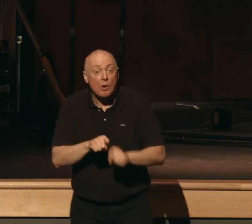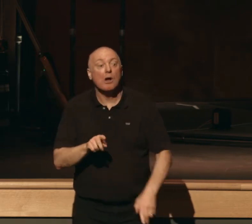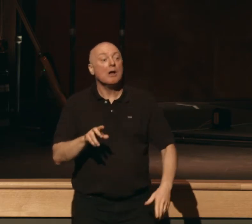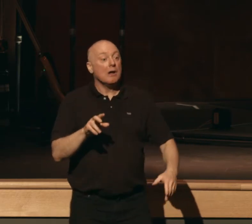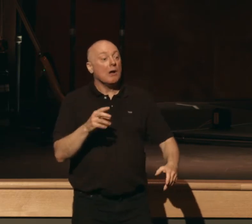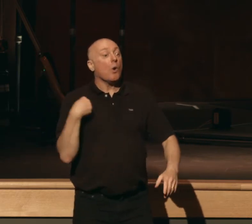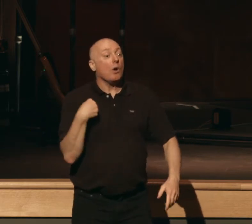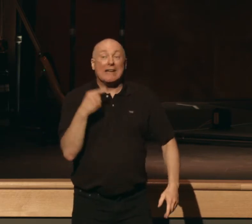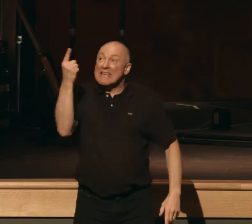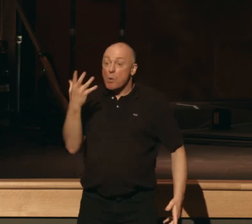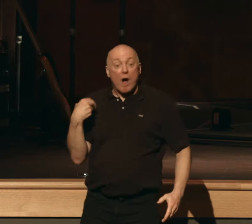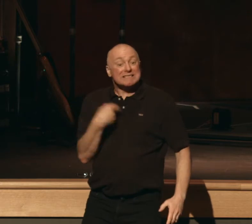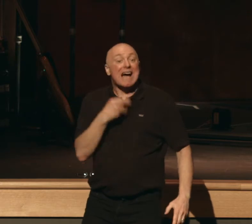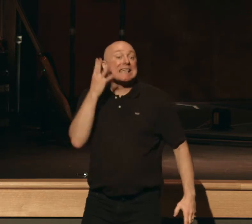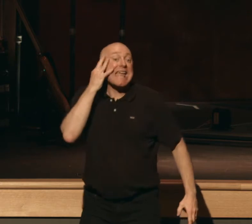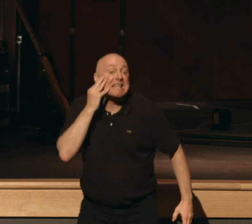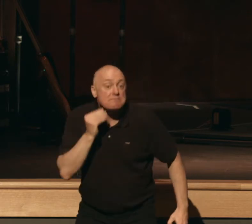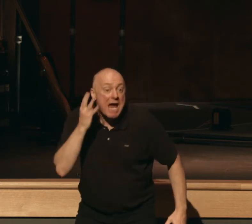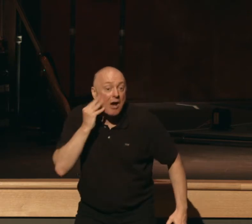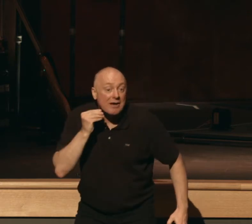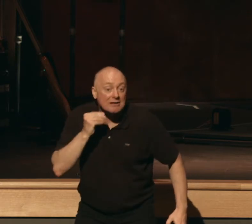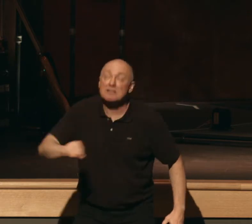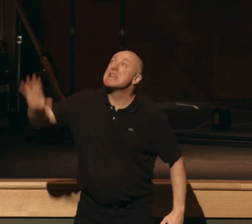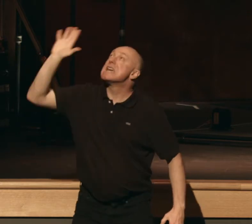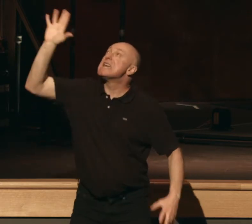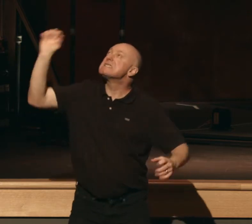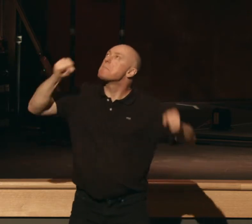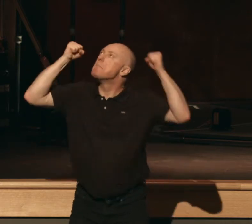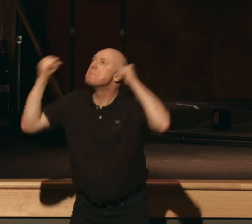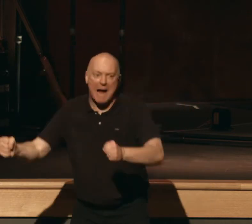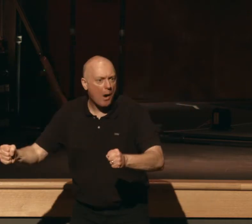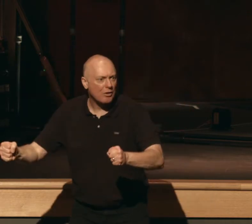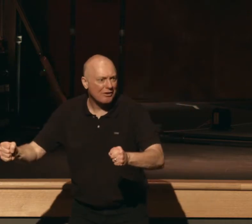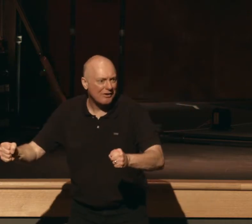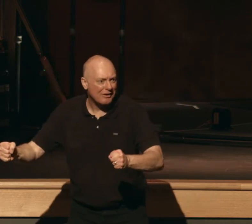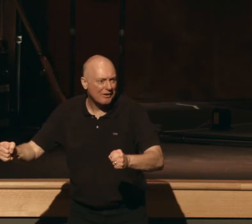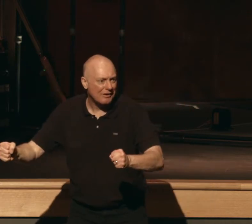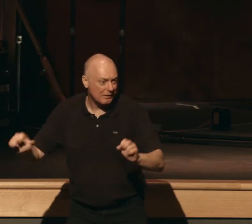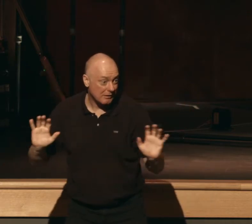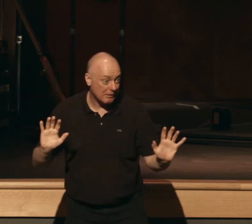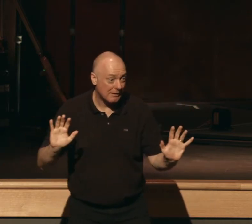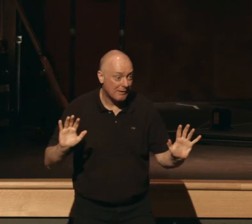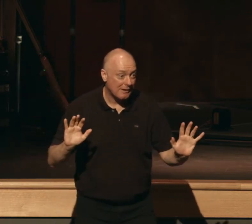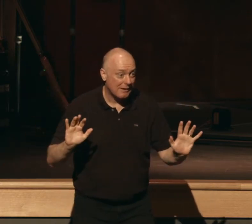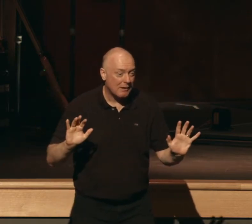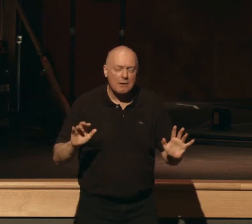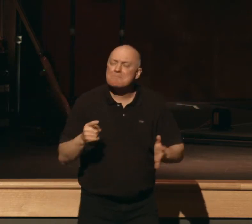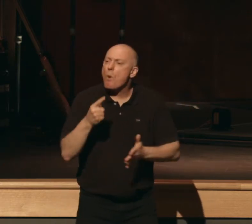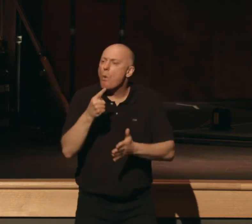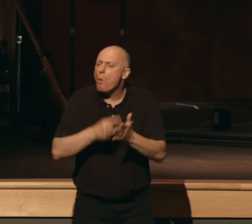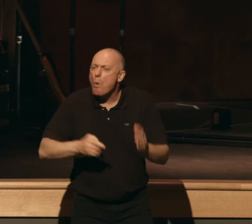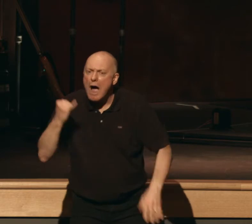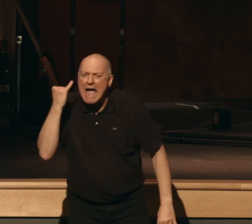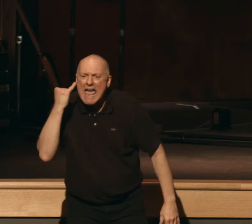actually experience his immeasurable power. And so what if